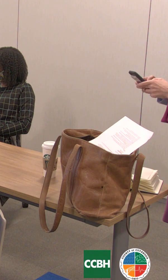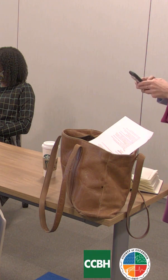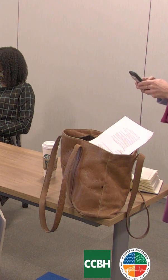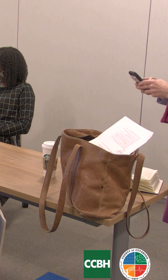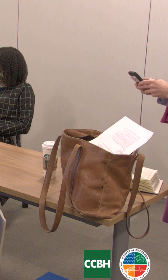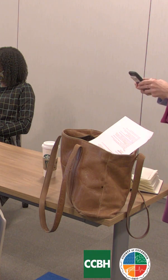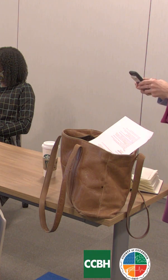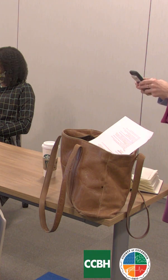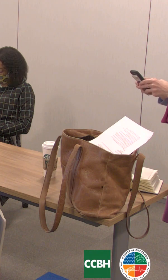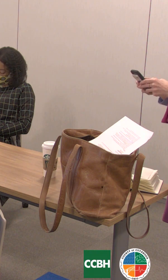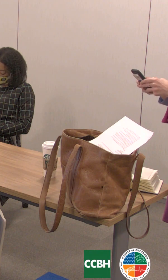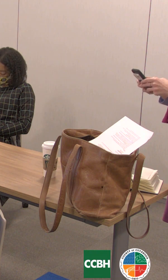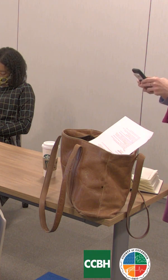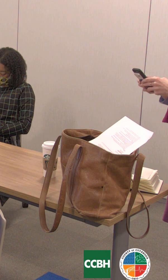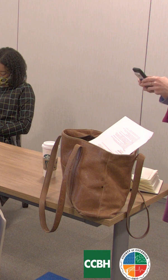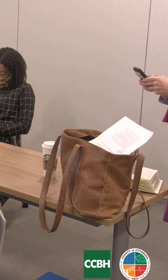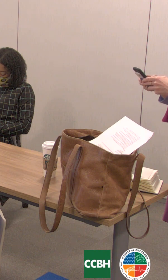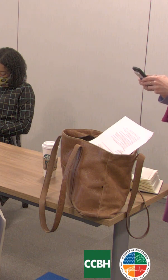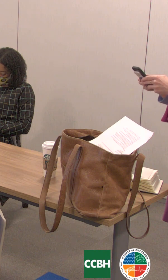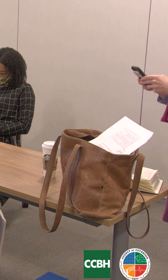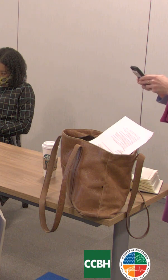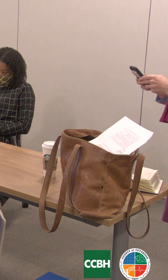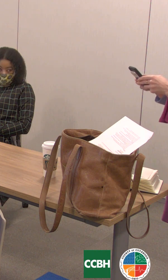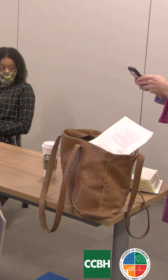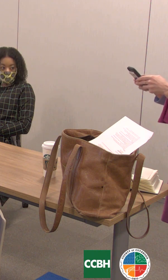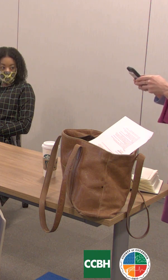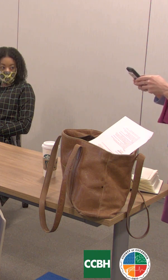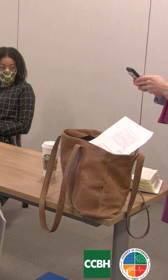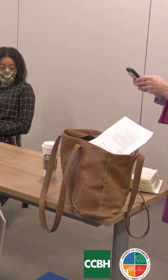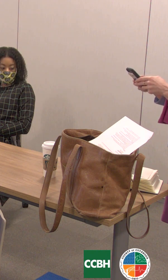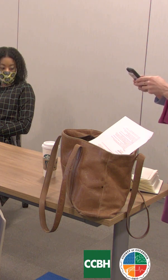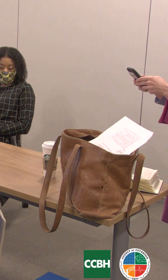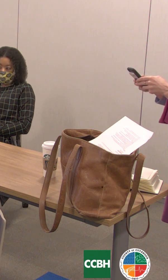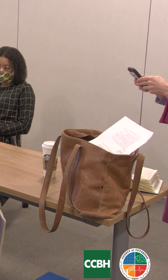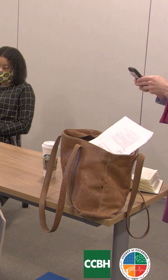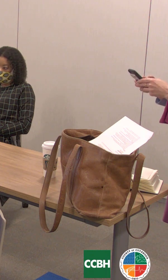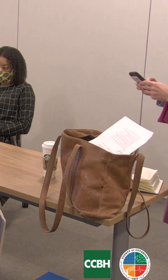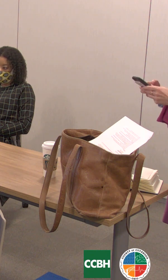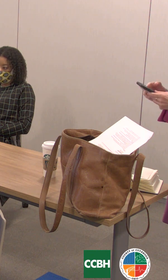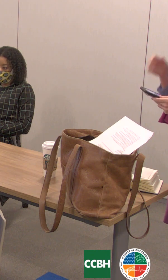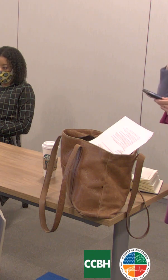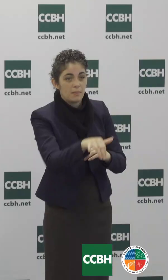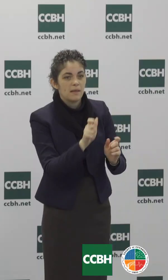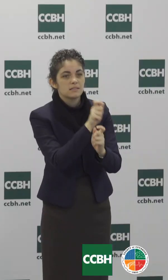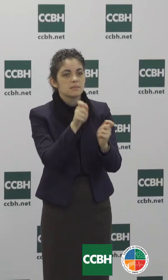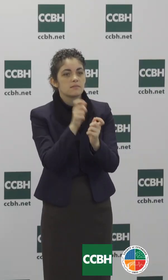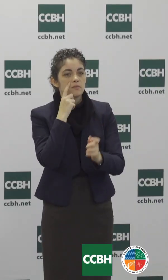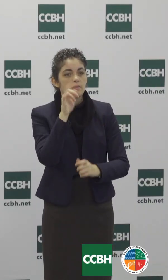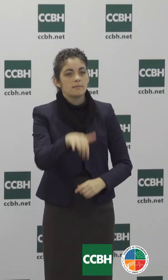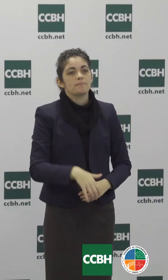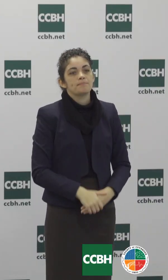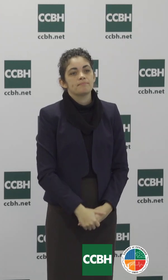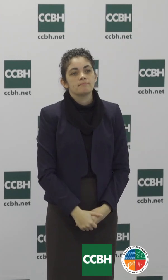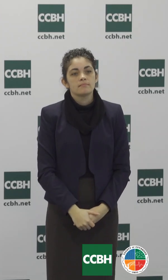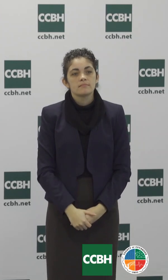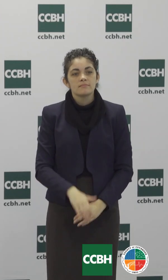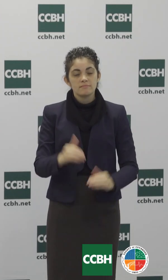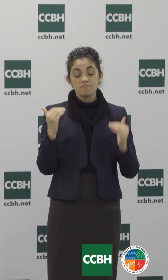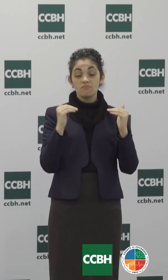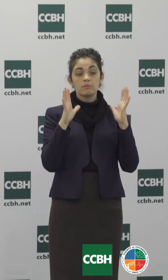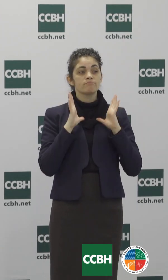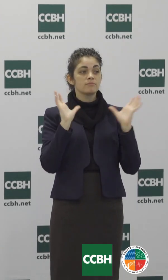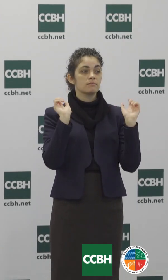familiar with that, what do you know about this case and what are the possible motivations? I don't know anything about the specifics of the case, Fair